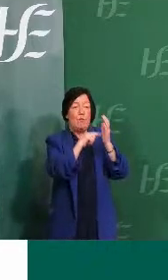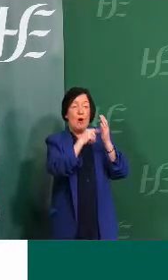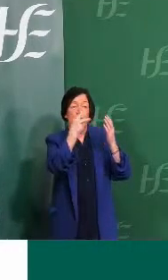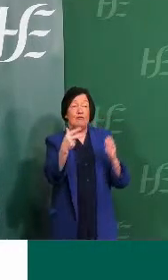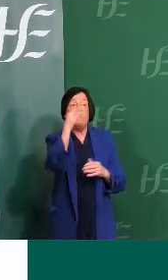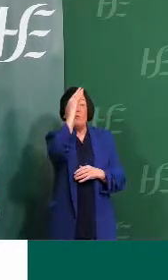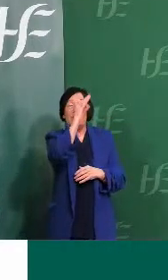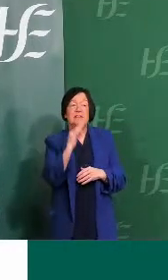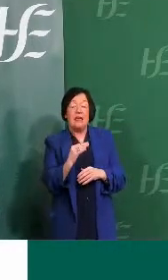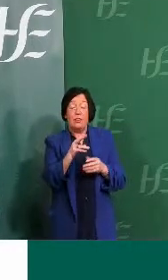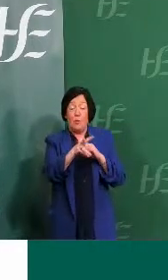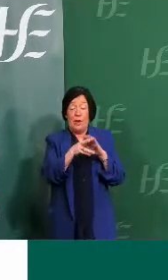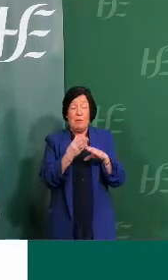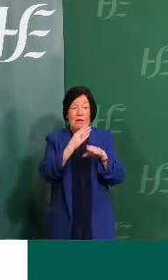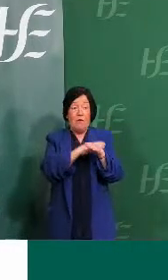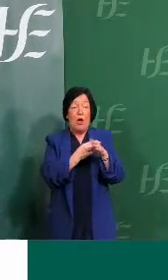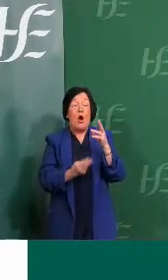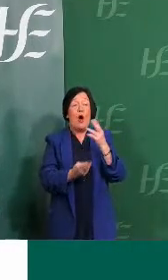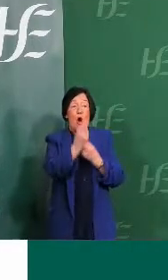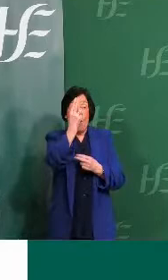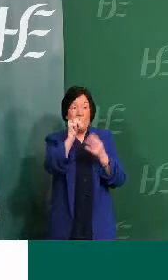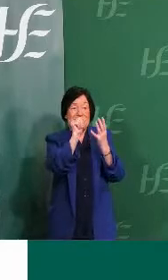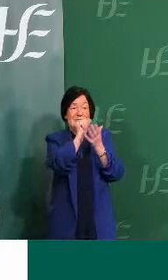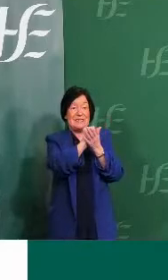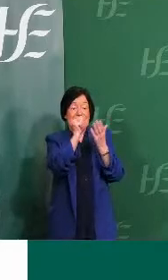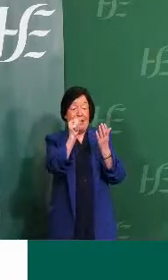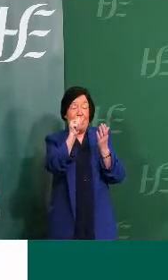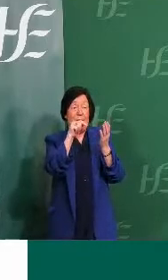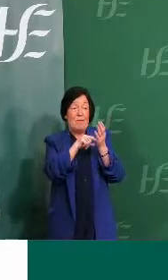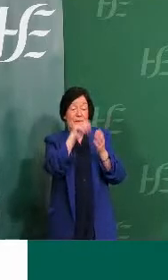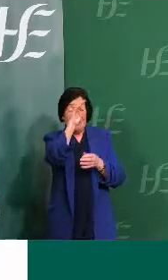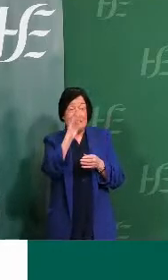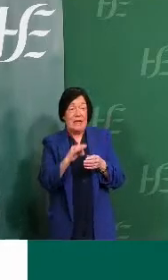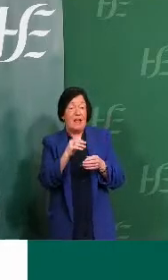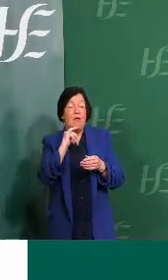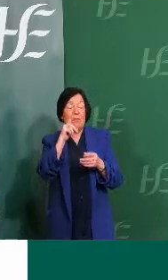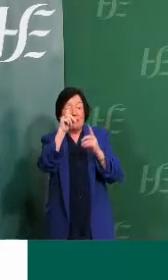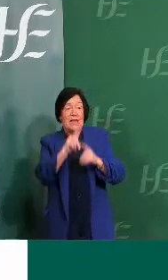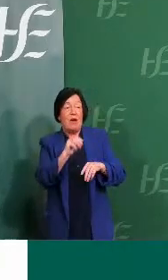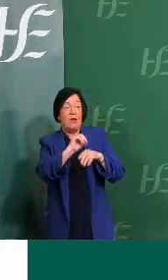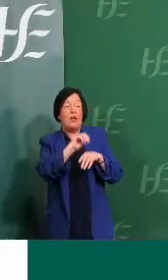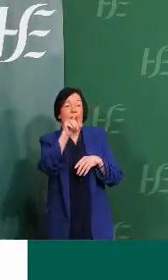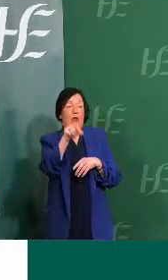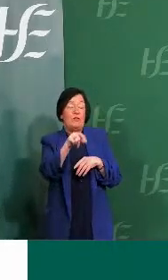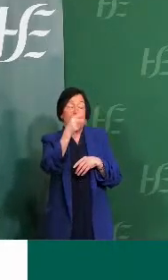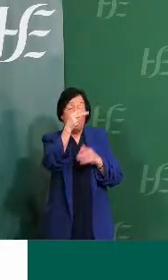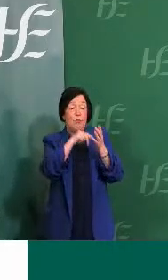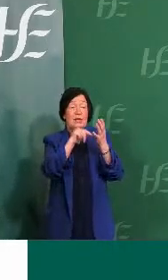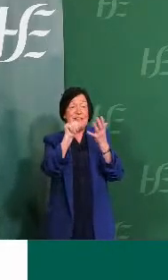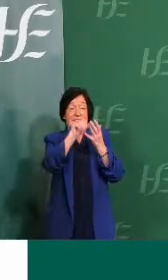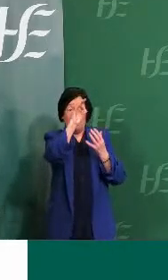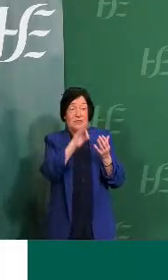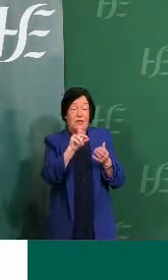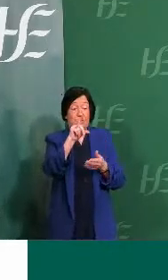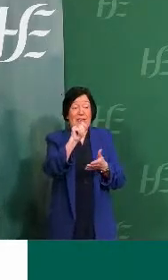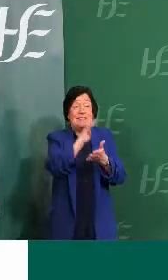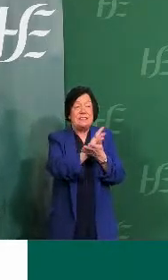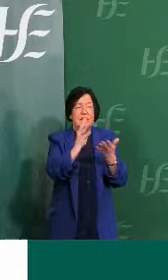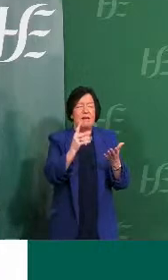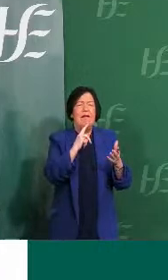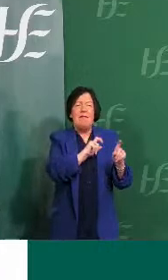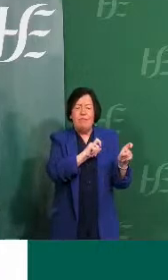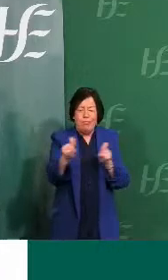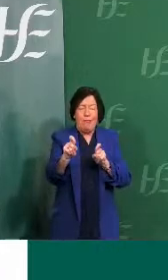the previous week, up 16% on last year, but down 12.6% on 2019. So still very